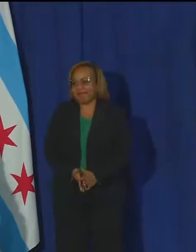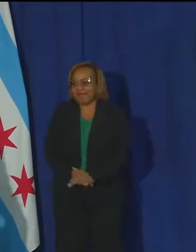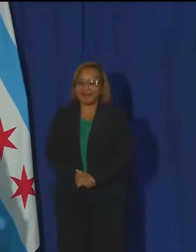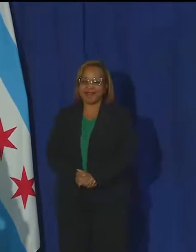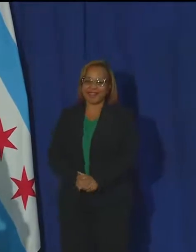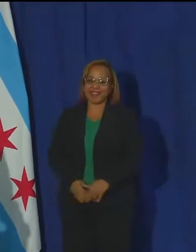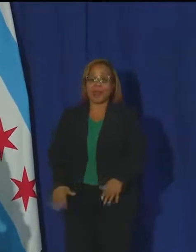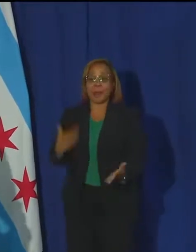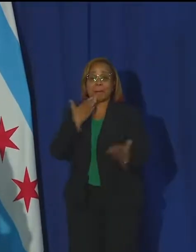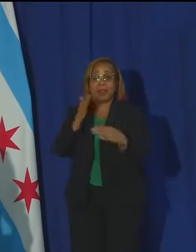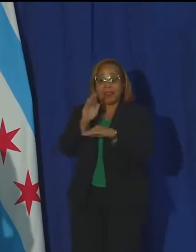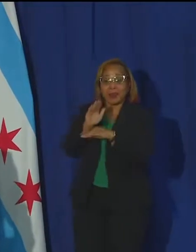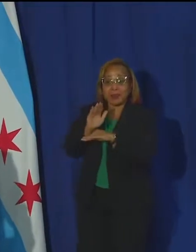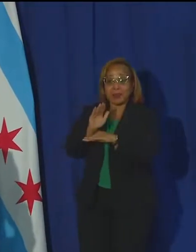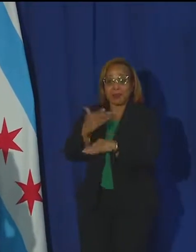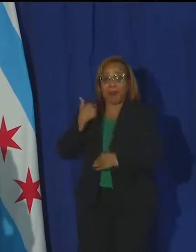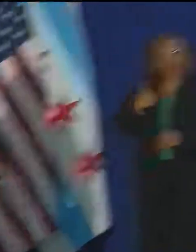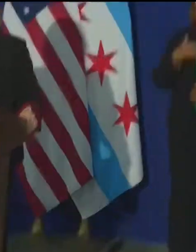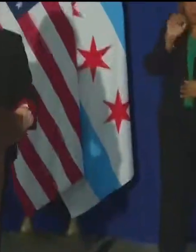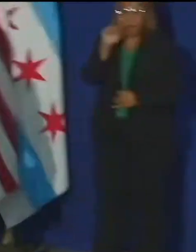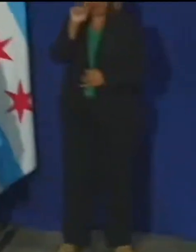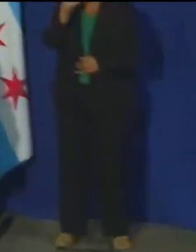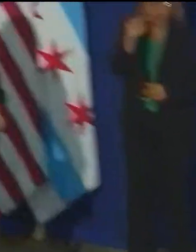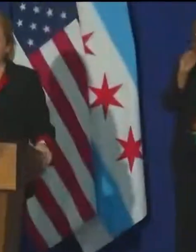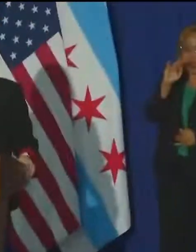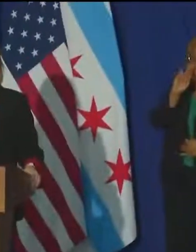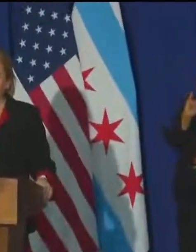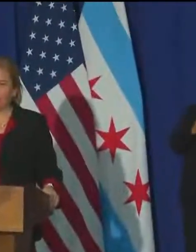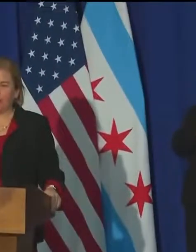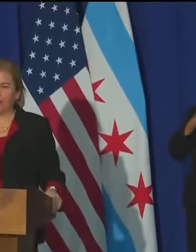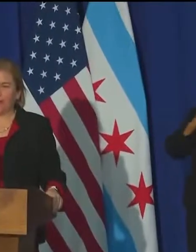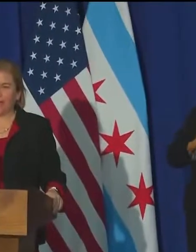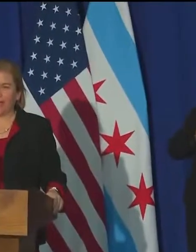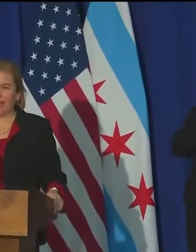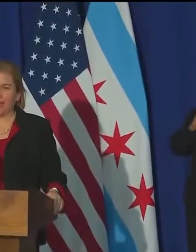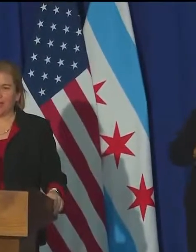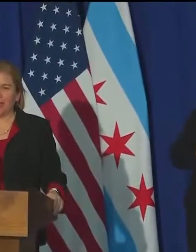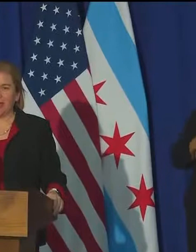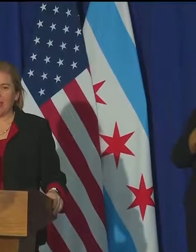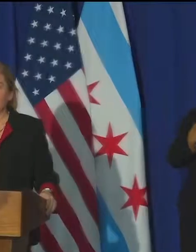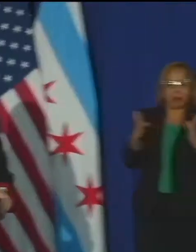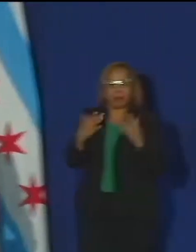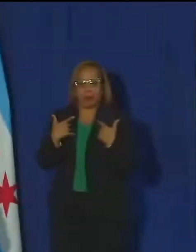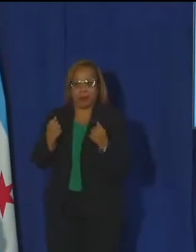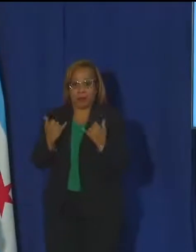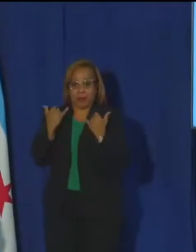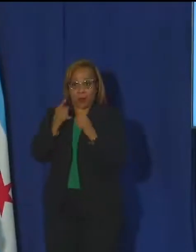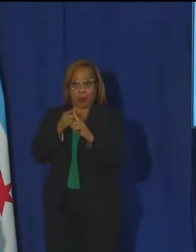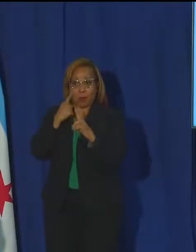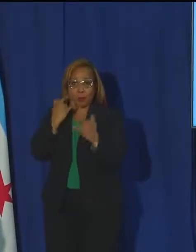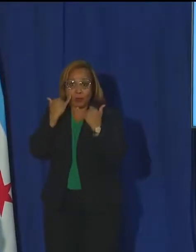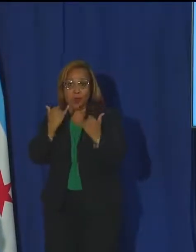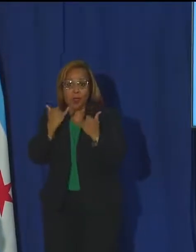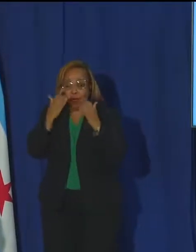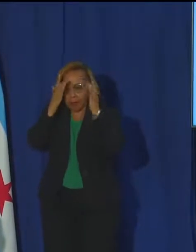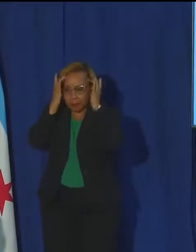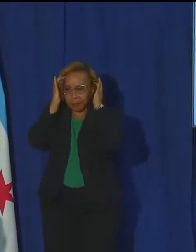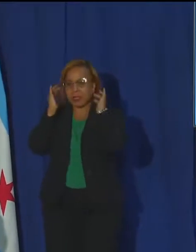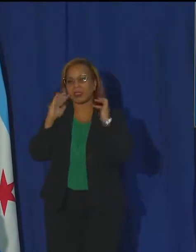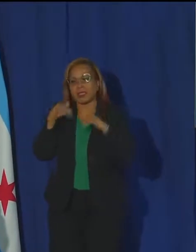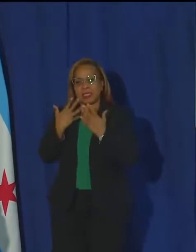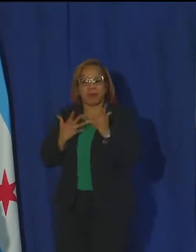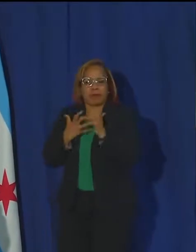No, you're okay. Good afternoon. I'm Allison Arwady, Commissioner at the Chicago Department of Public Health. And the goal for today is to give